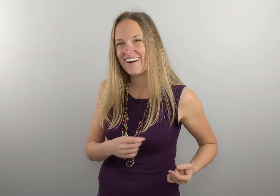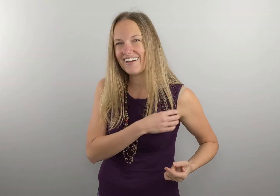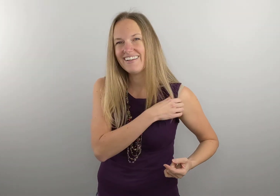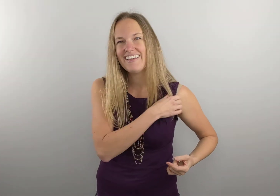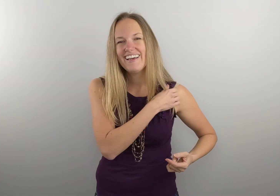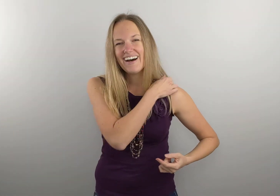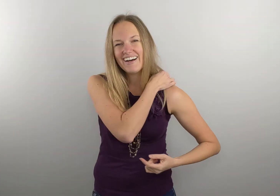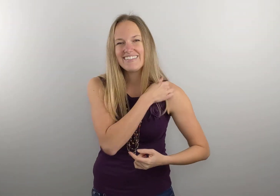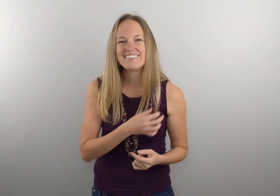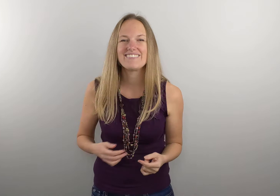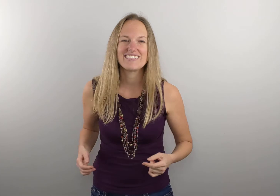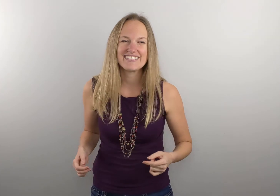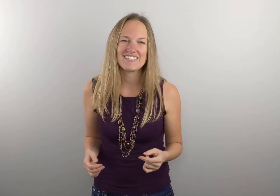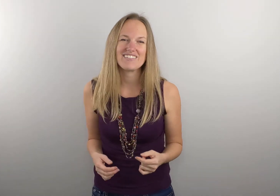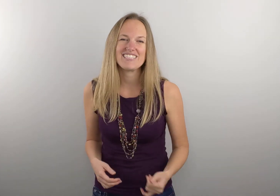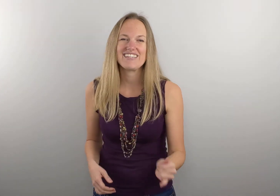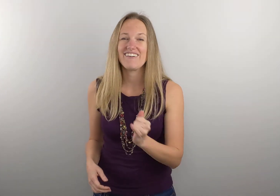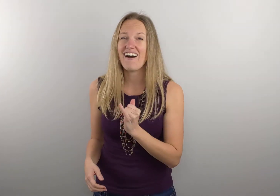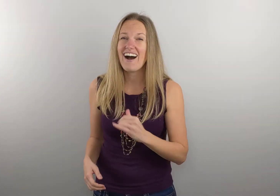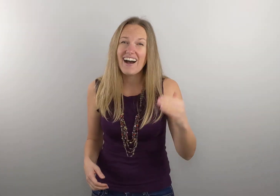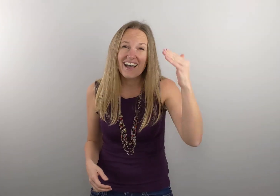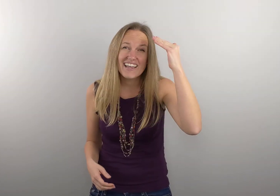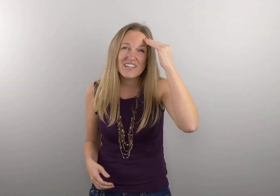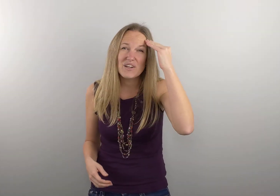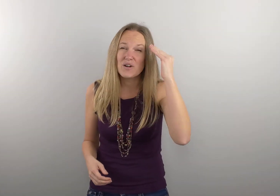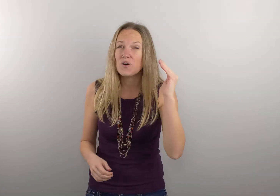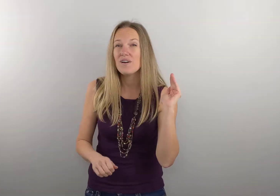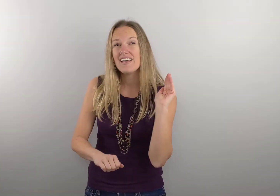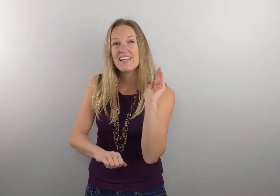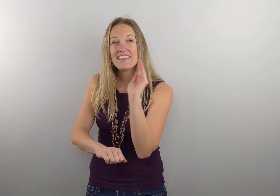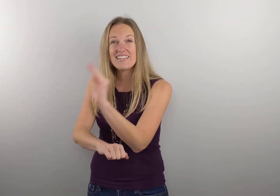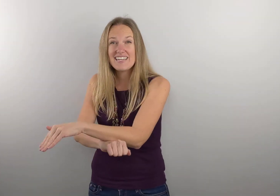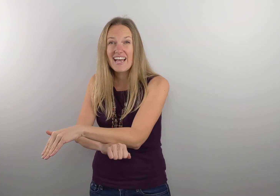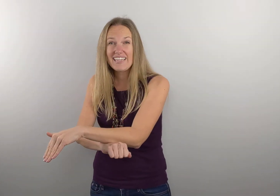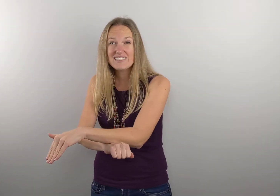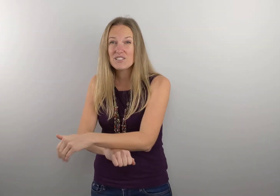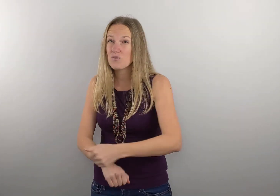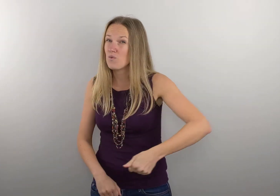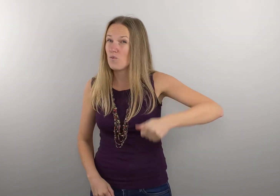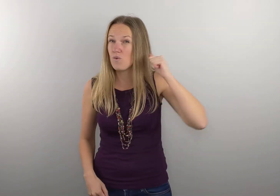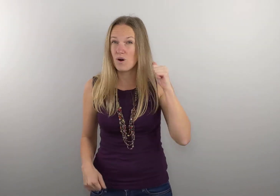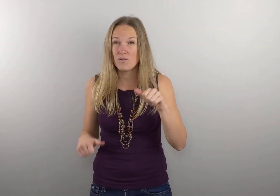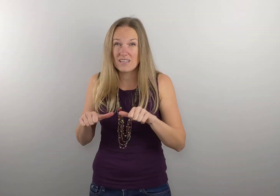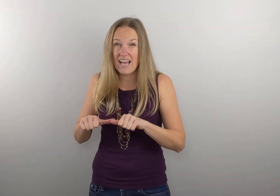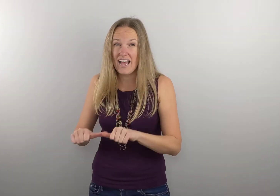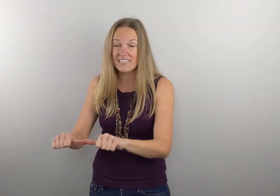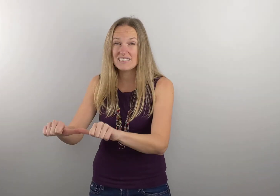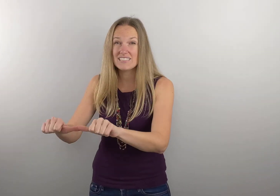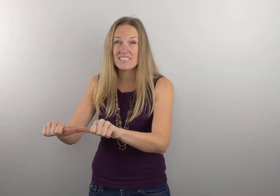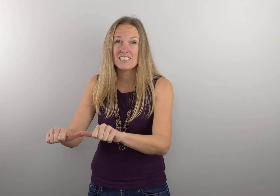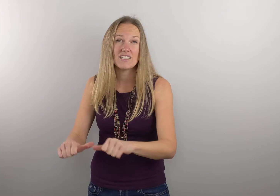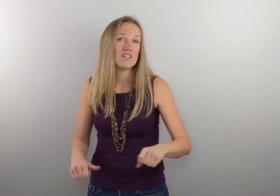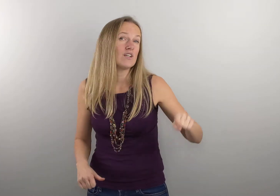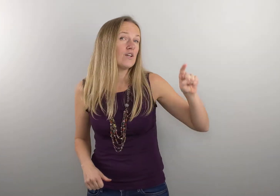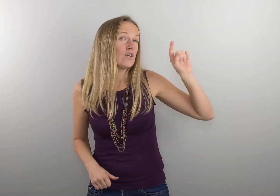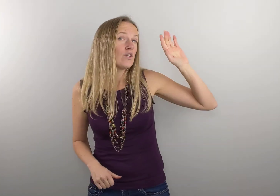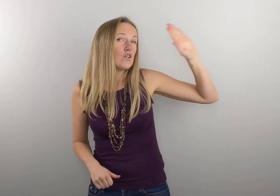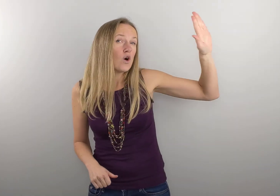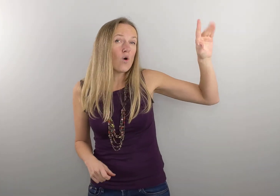on to verse number 2. I know the night won't last.